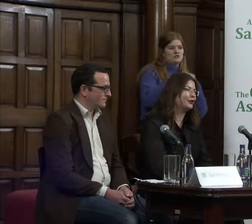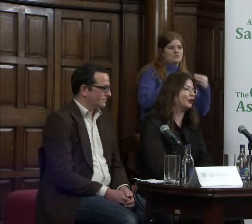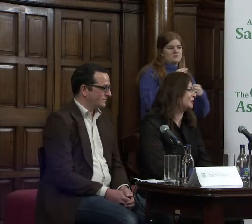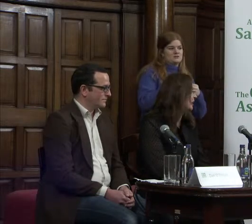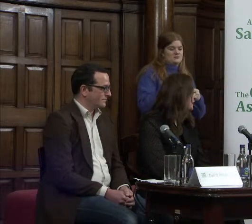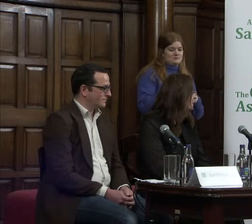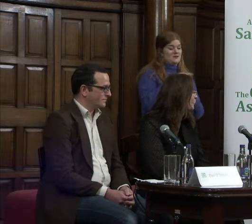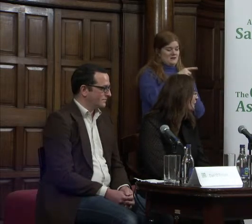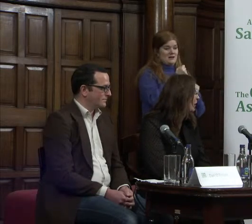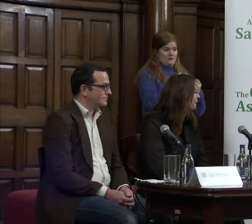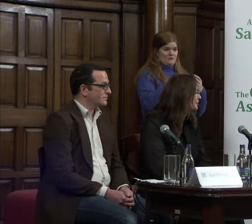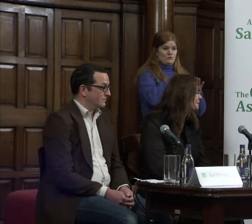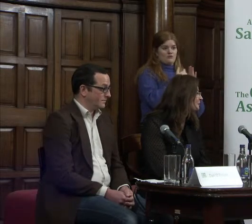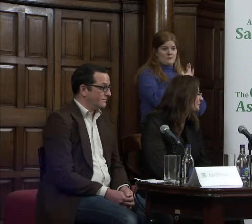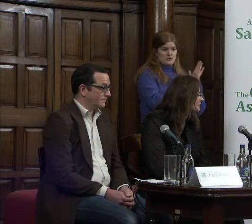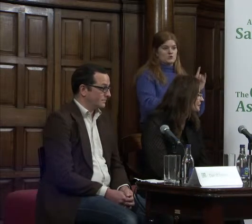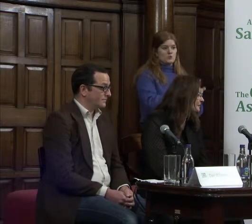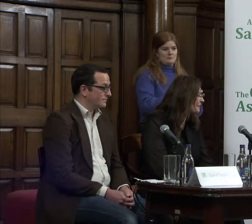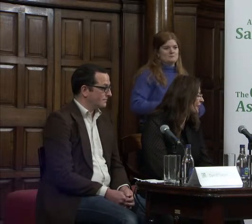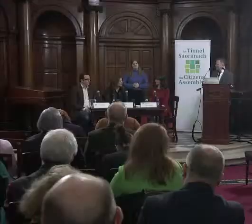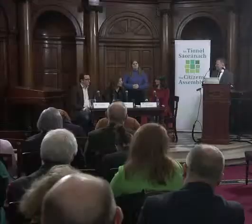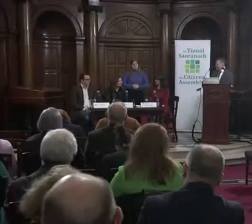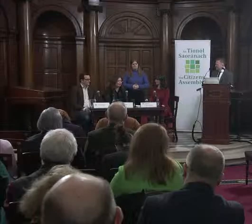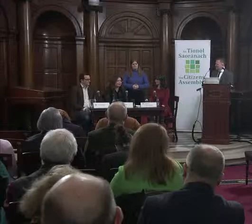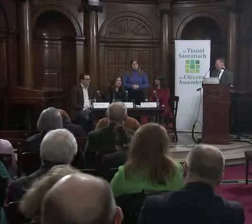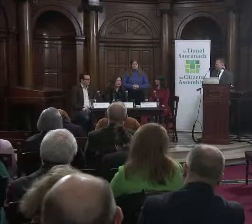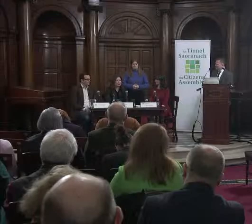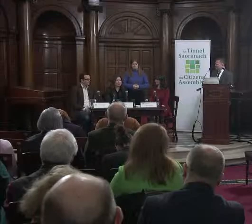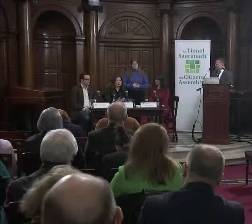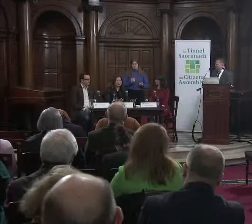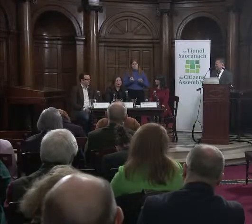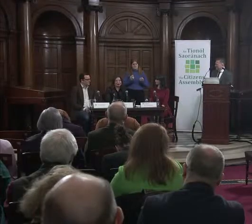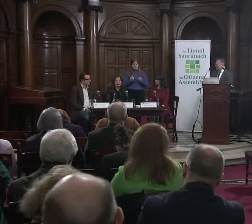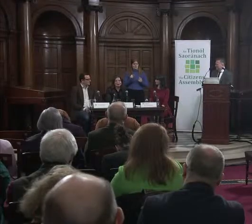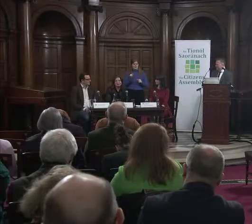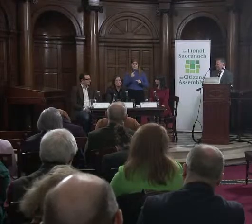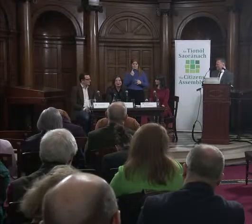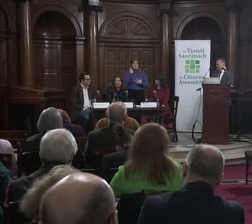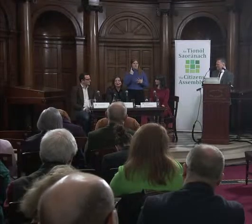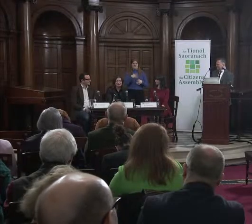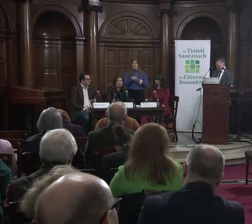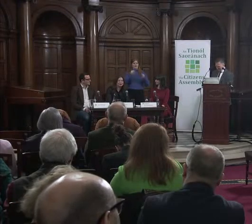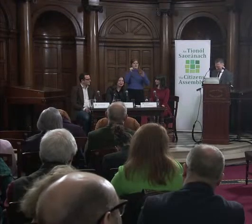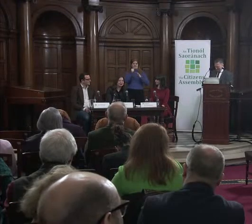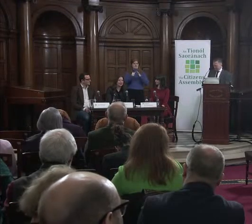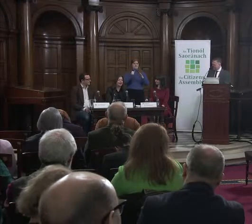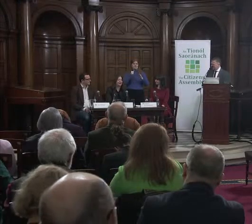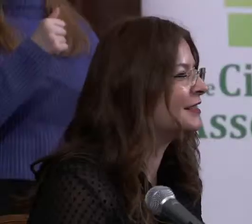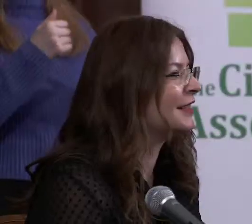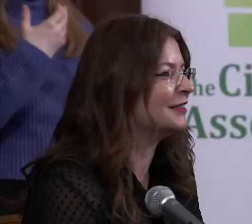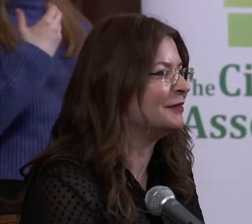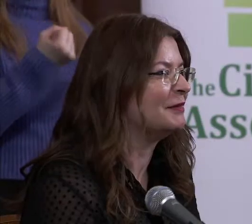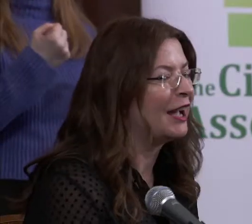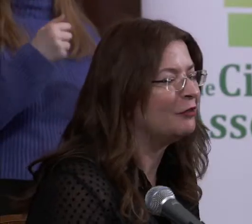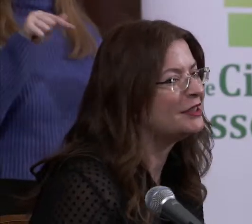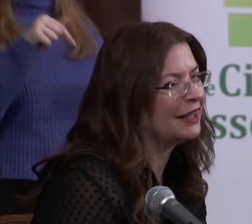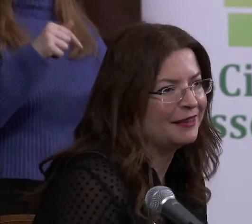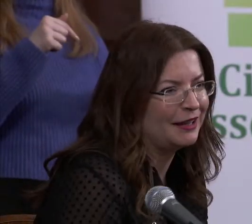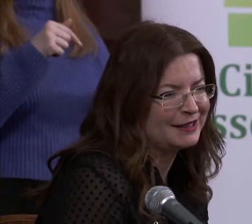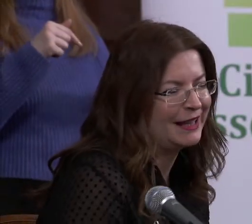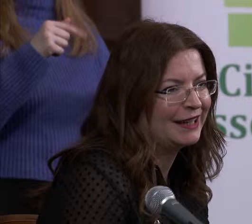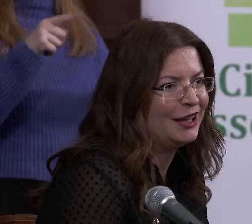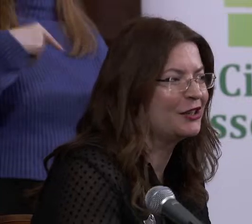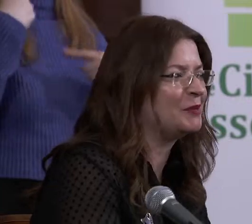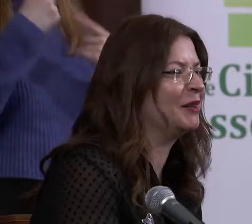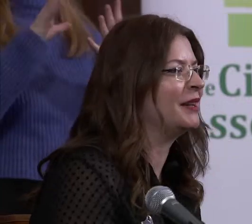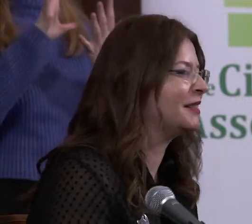had their recommendations as well. So it was one of the greatest experiences I had I would say in the